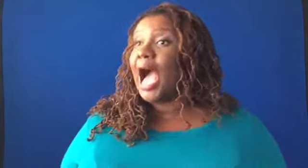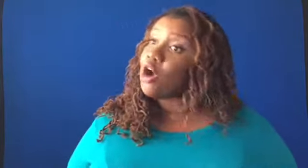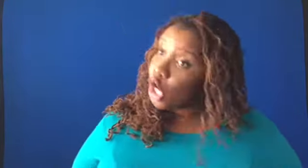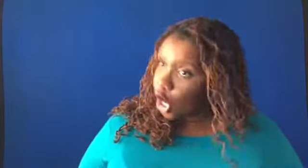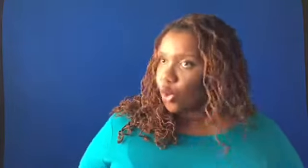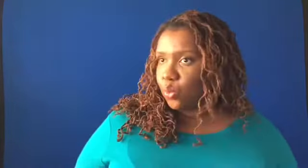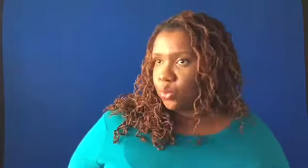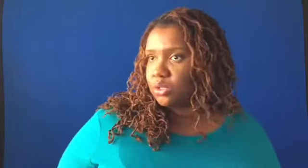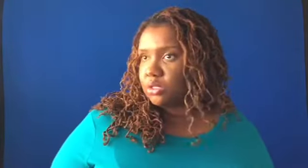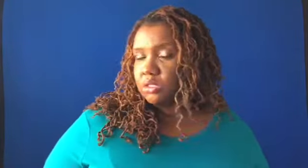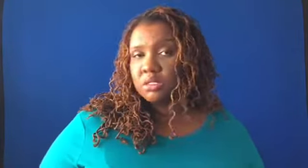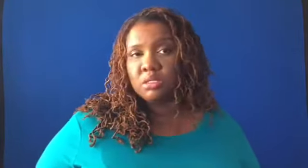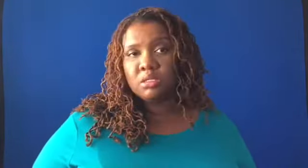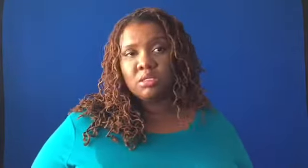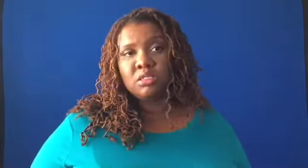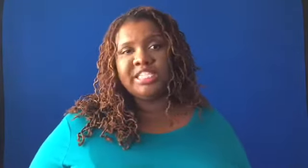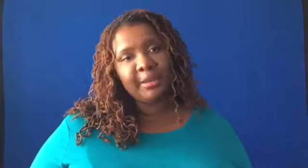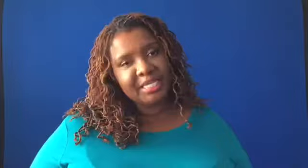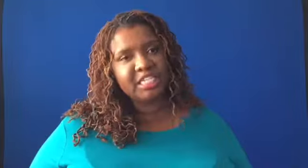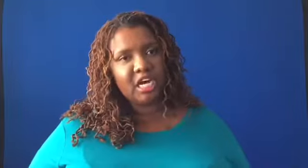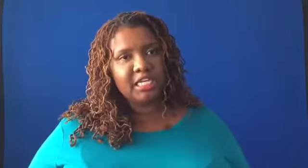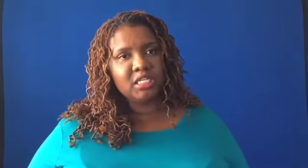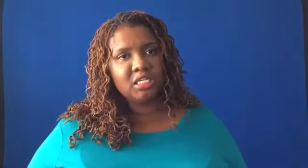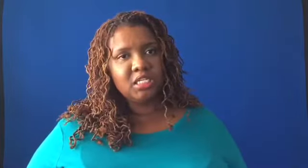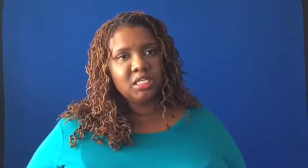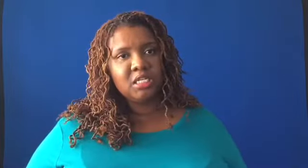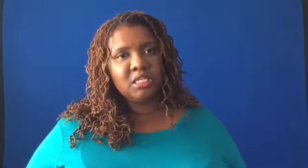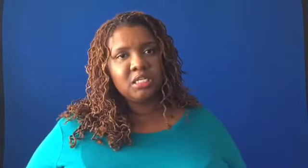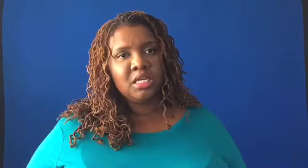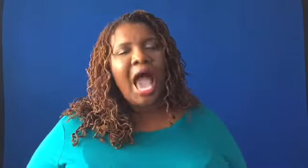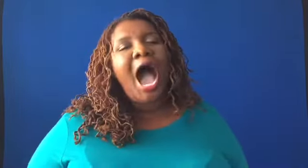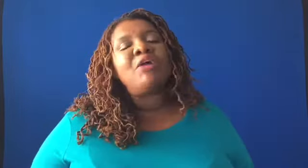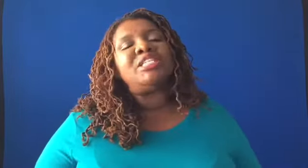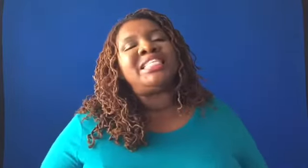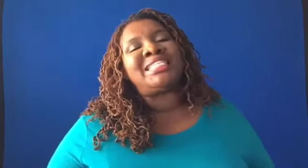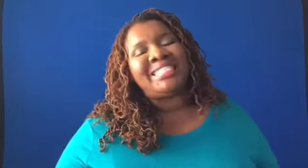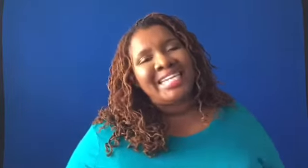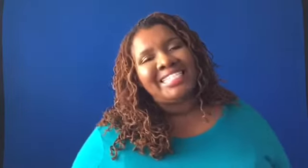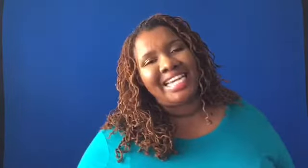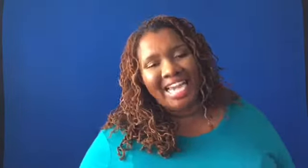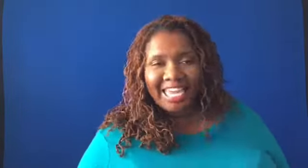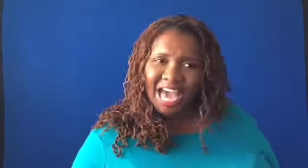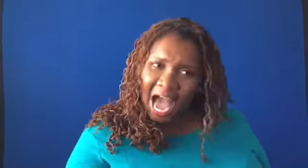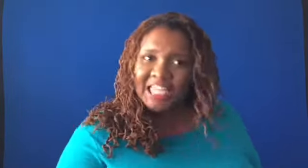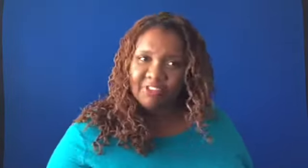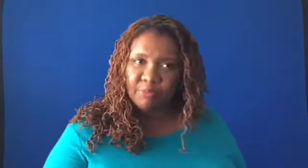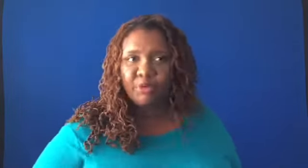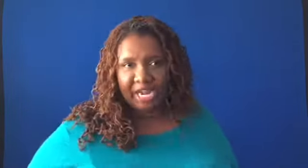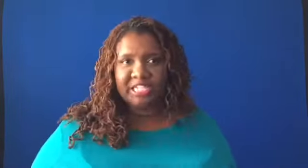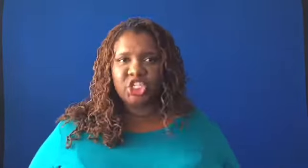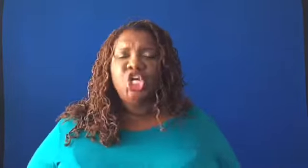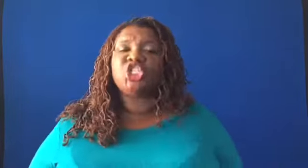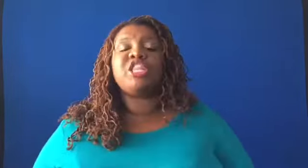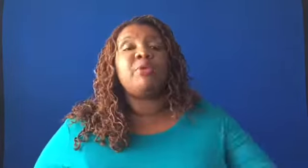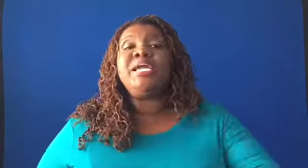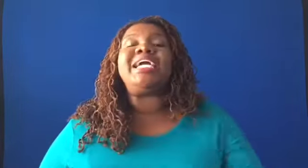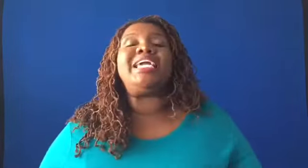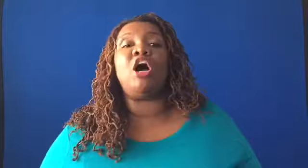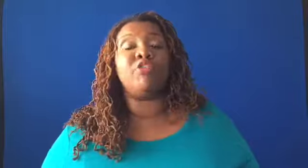go. Damn it, Dawn. I was extending an olive branch so that we could get over